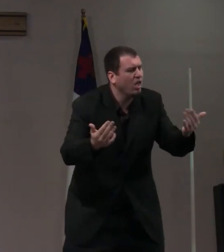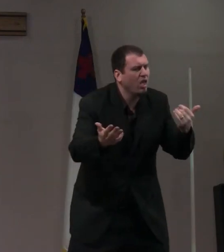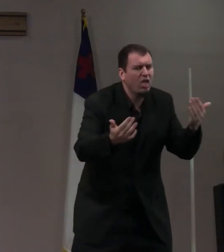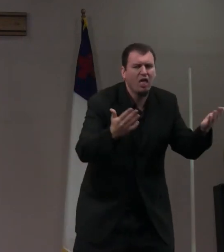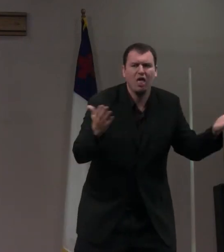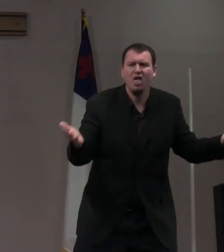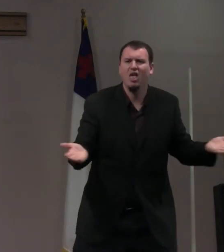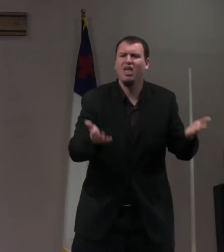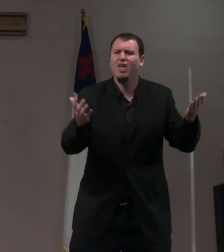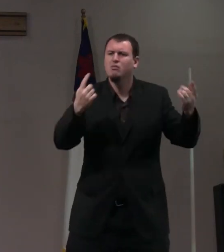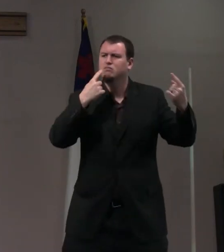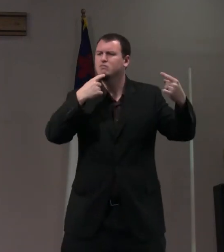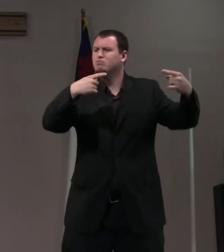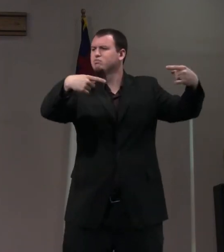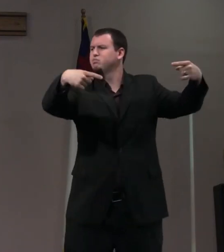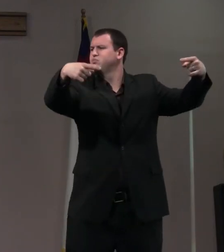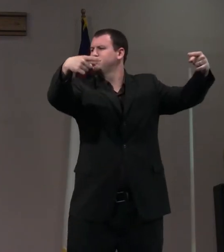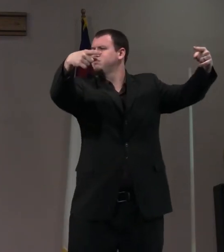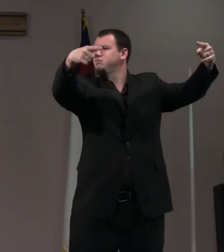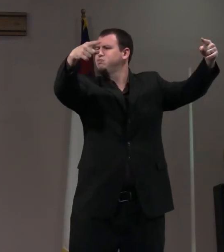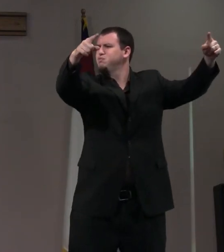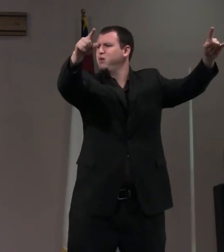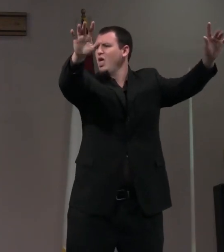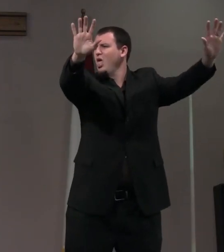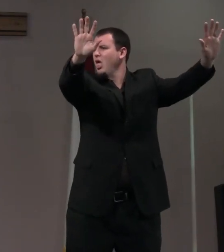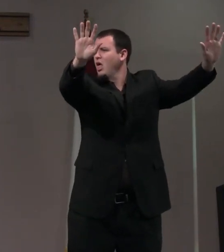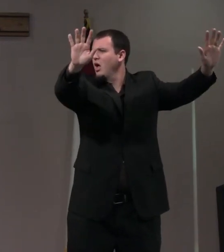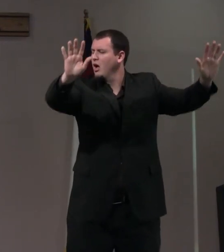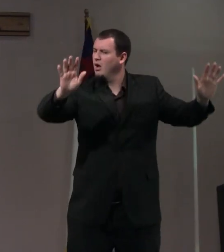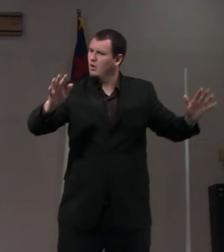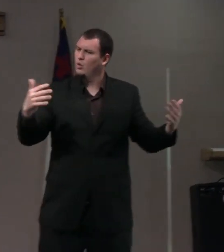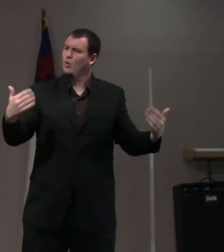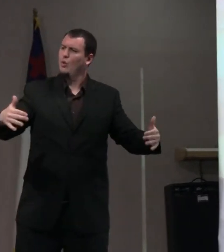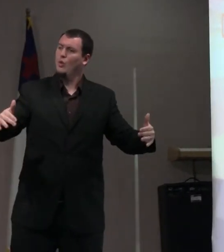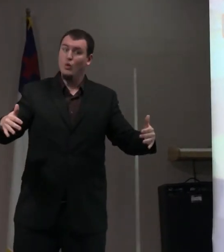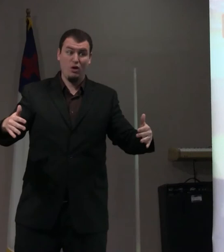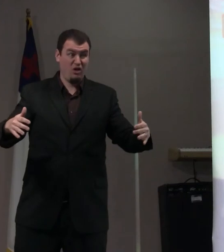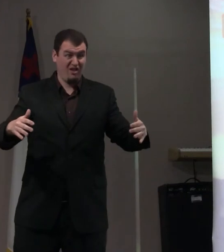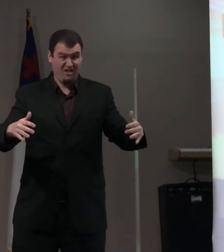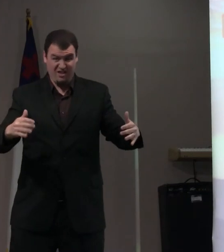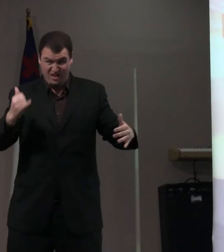to try to draw people in, be successful.